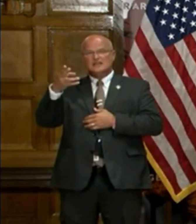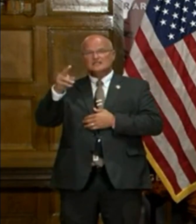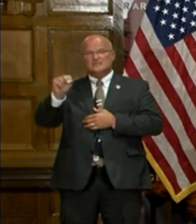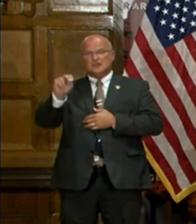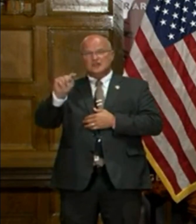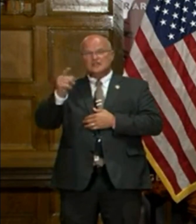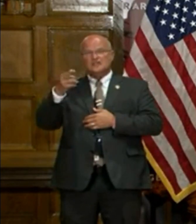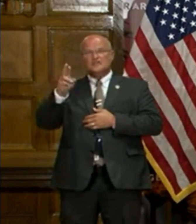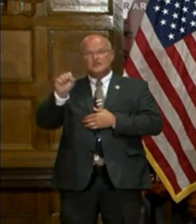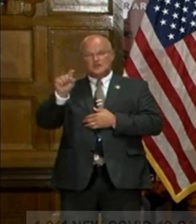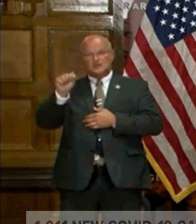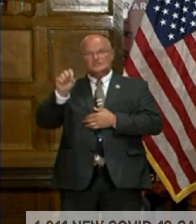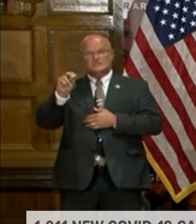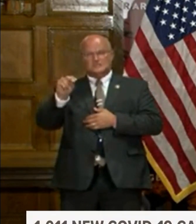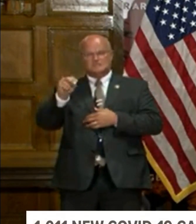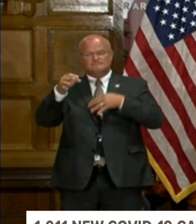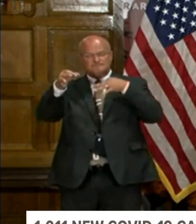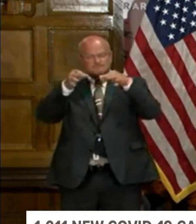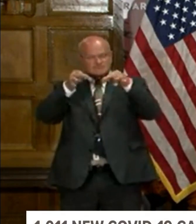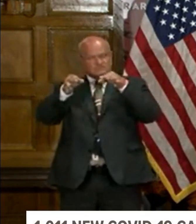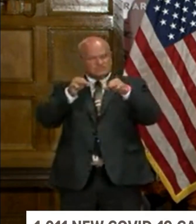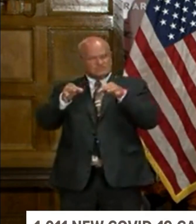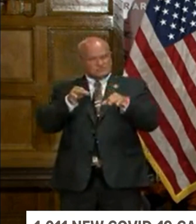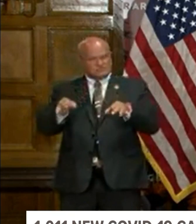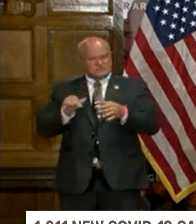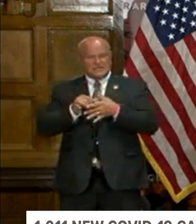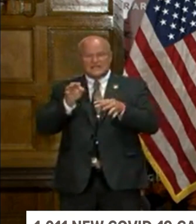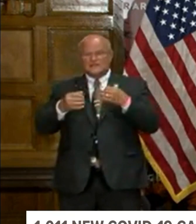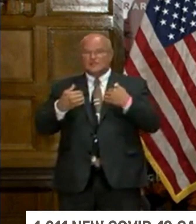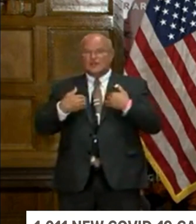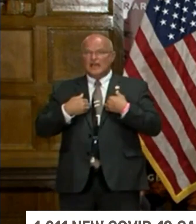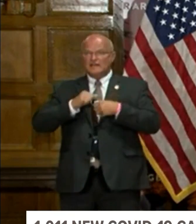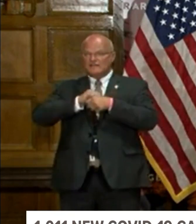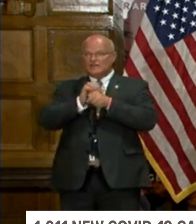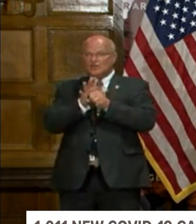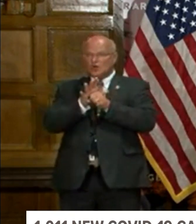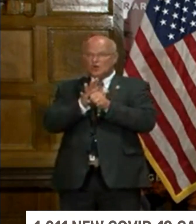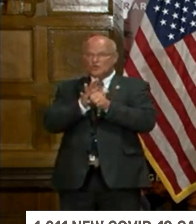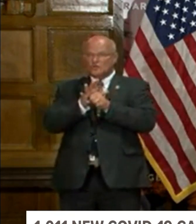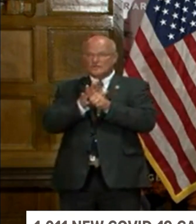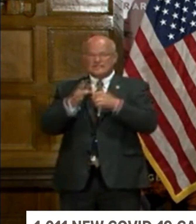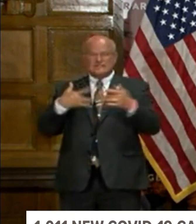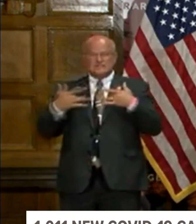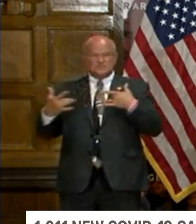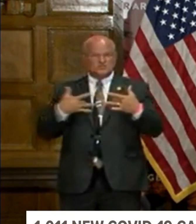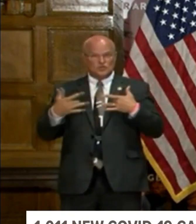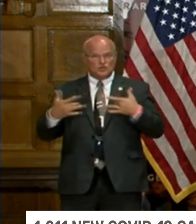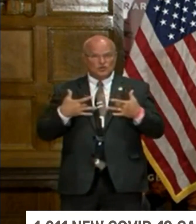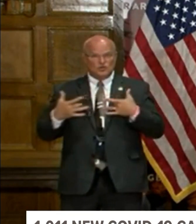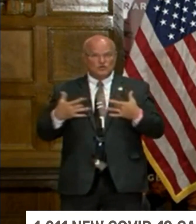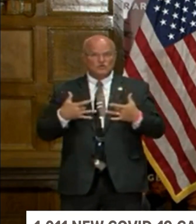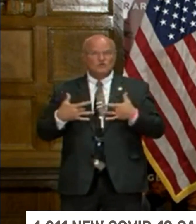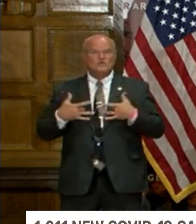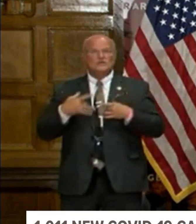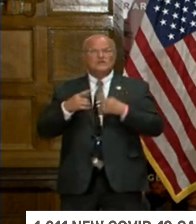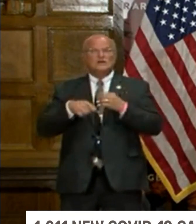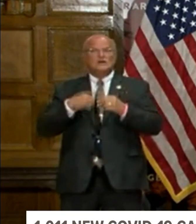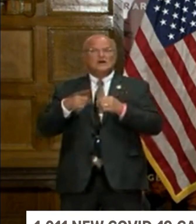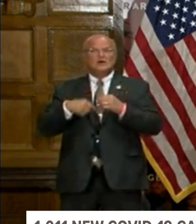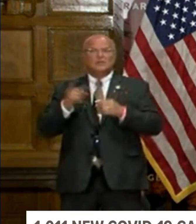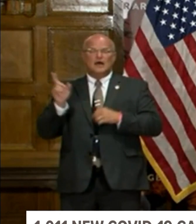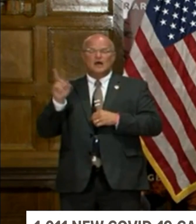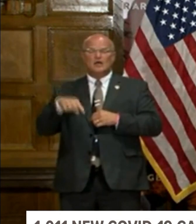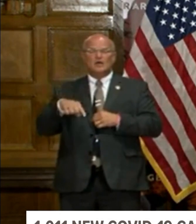others, clearly defining that if you have a COVID-related concern about going